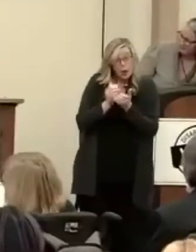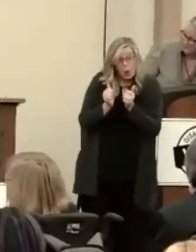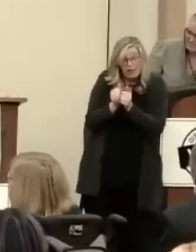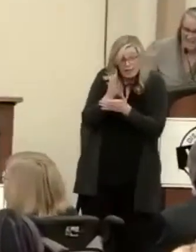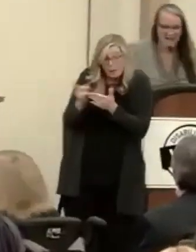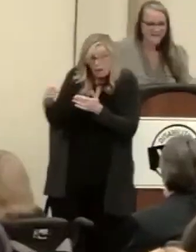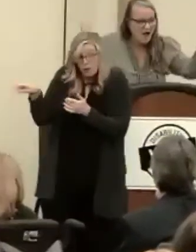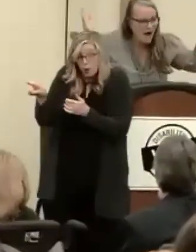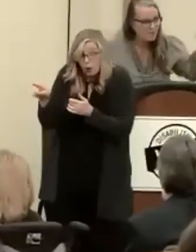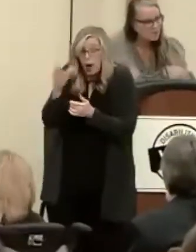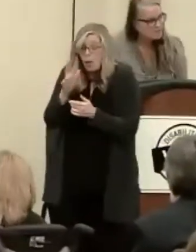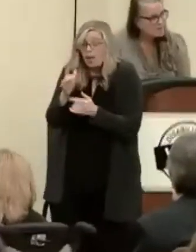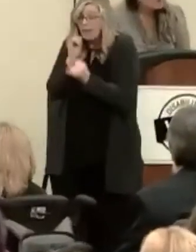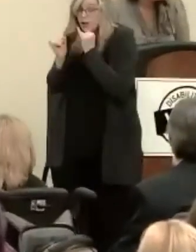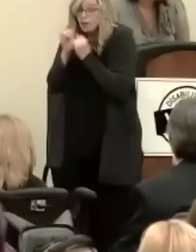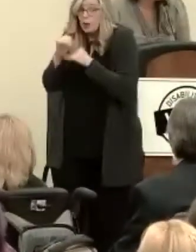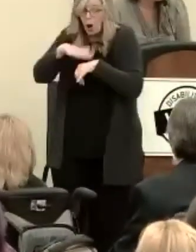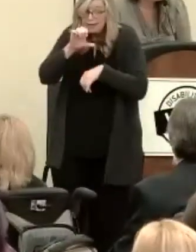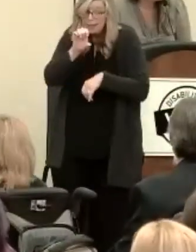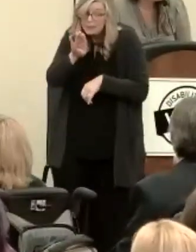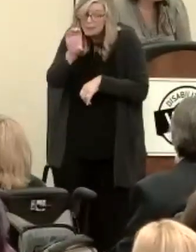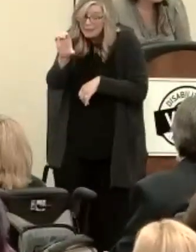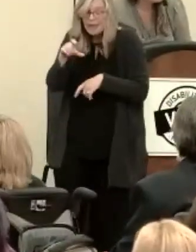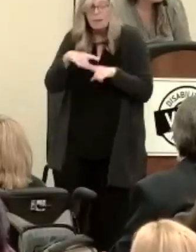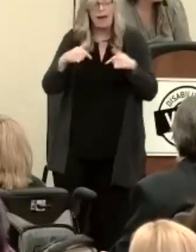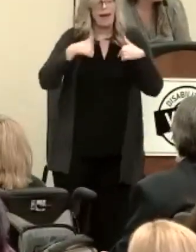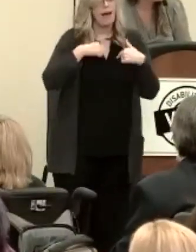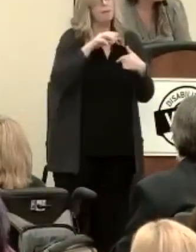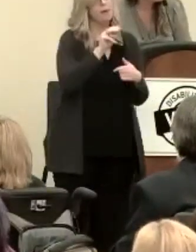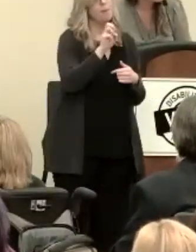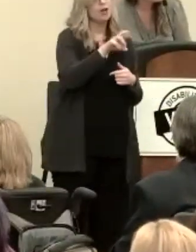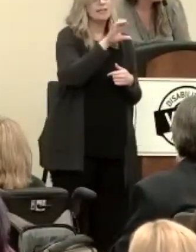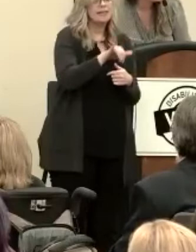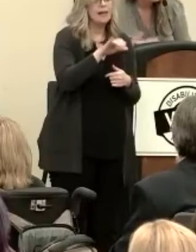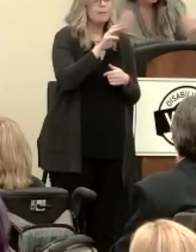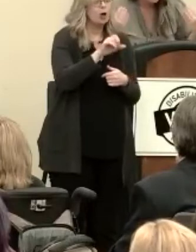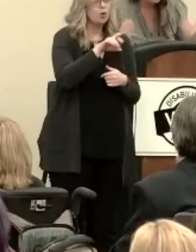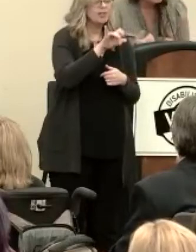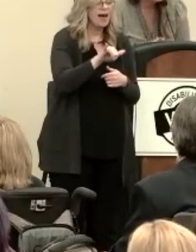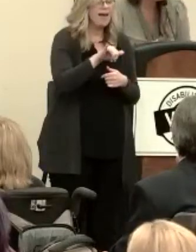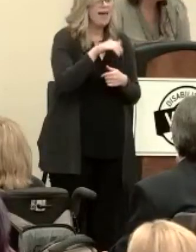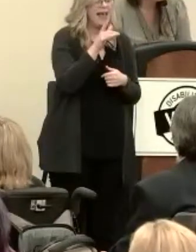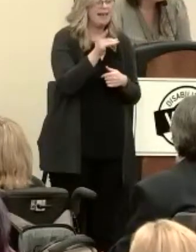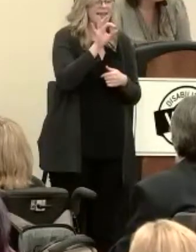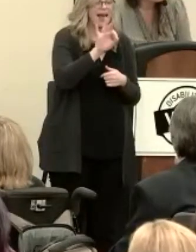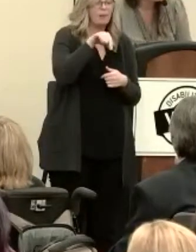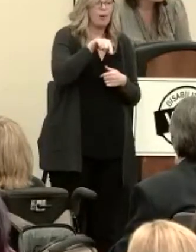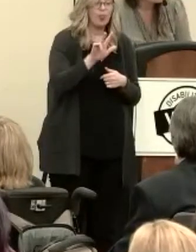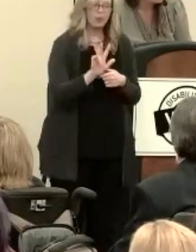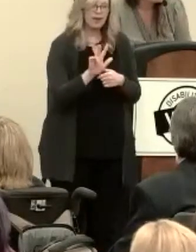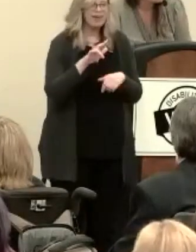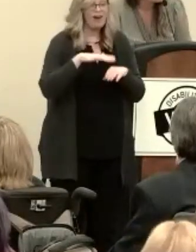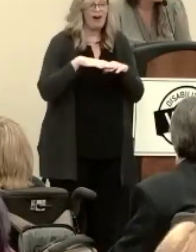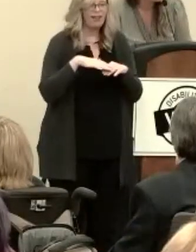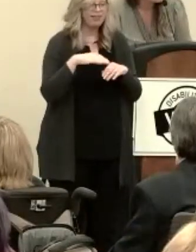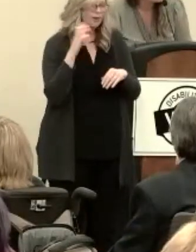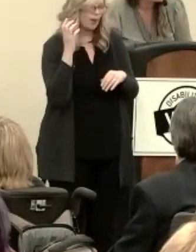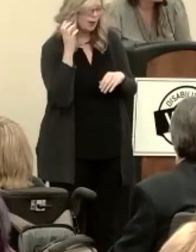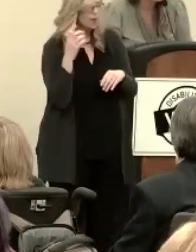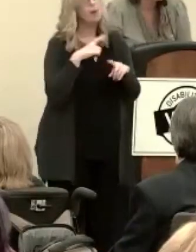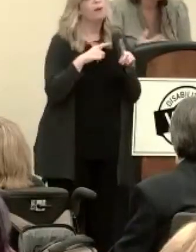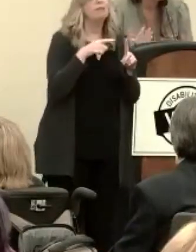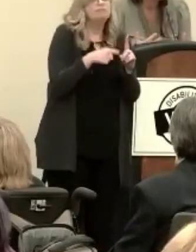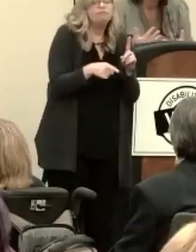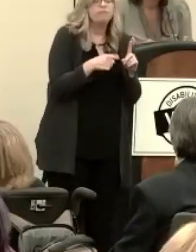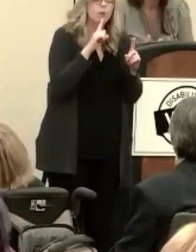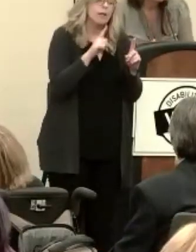of you in the weeks ahead. I'm Marcy Marcusa, 89.3 FM on CBC, and we invite you to engage in our ongoing election coverage. There's